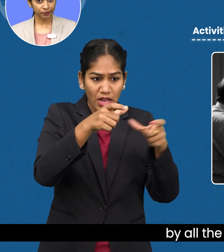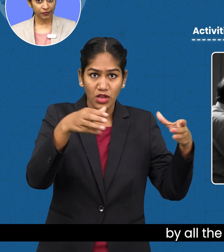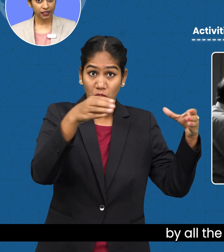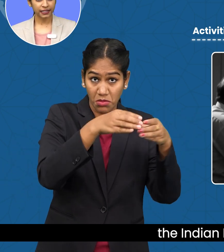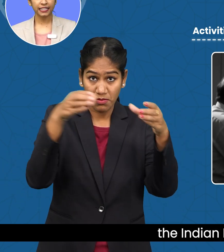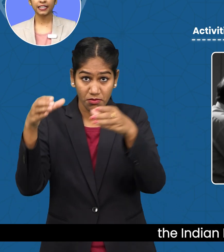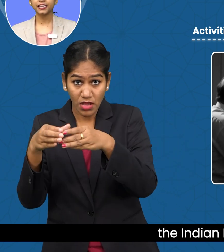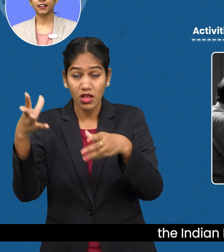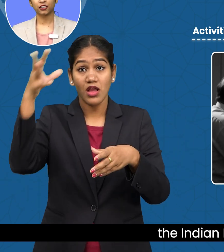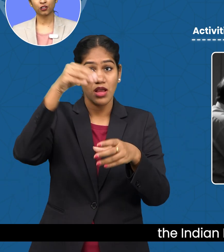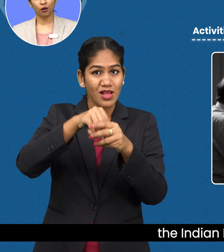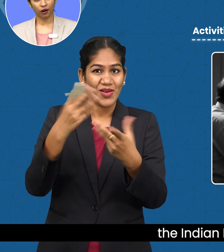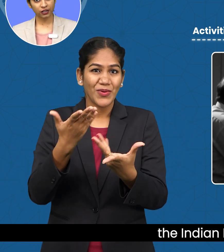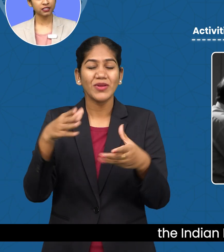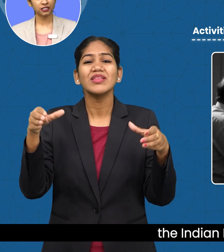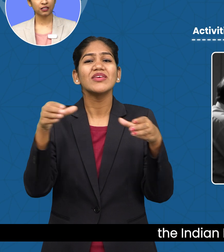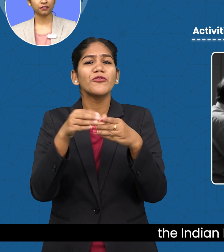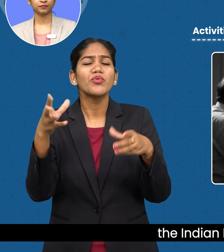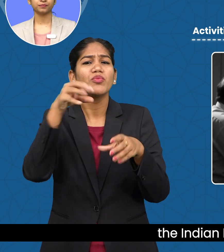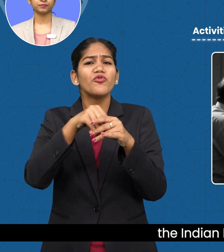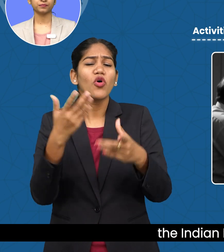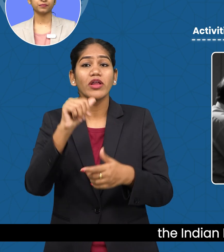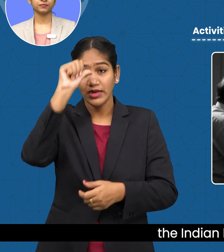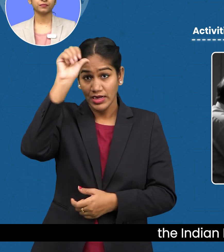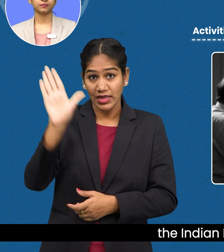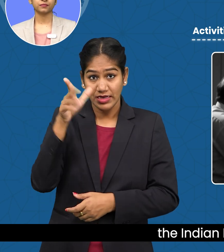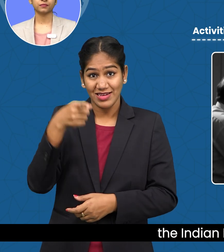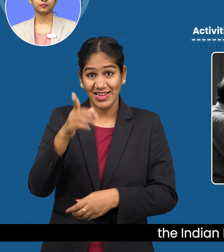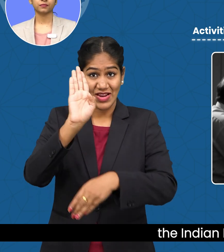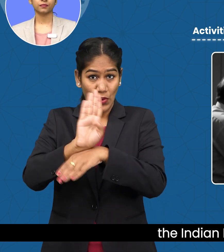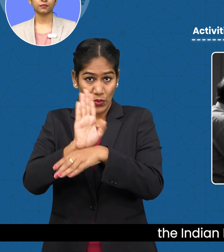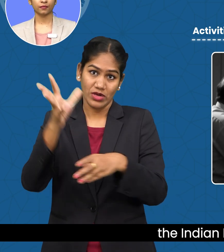including the Indian National Congress,